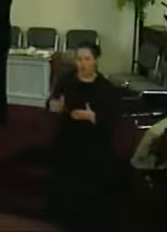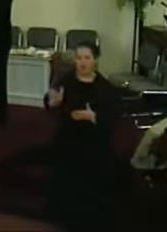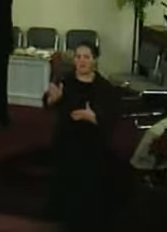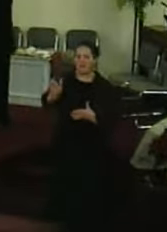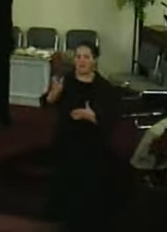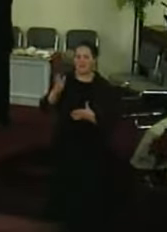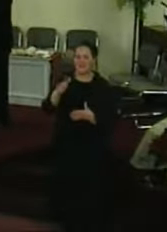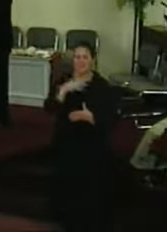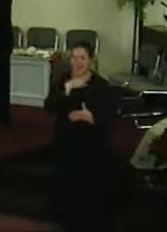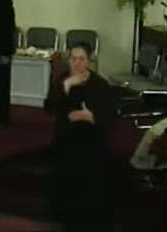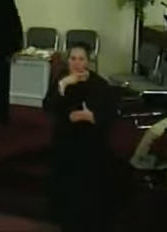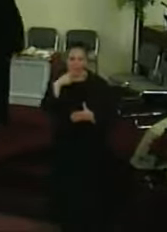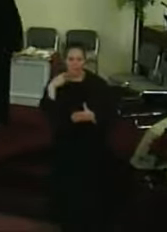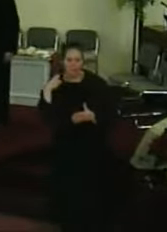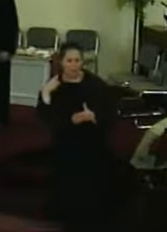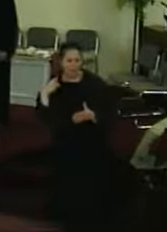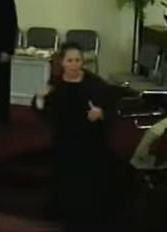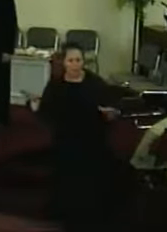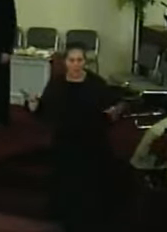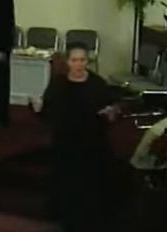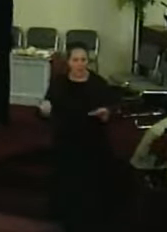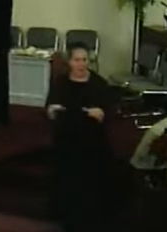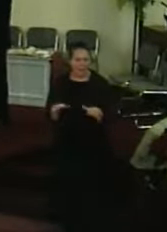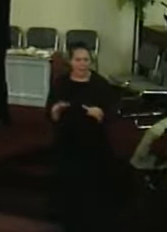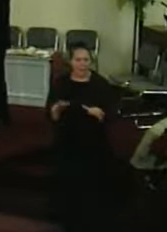how powerful your God is.